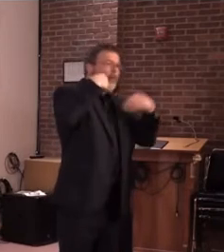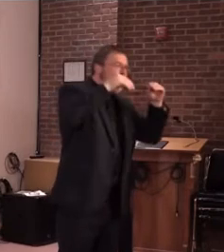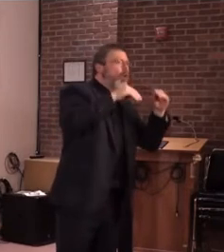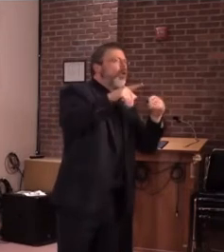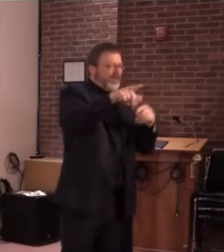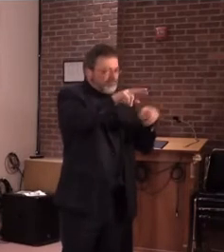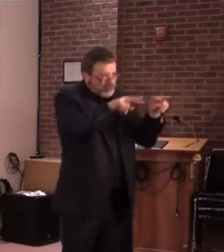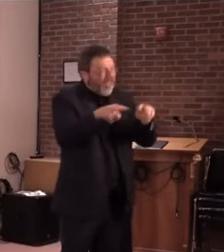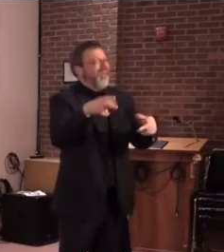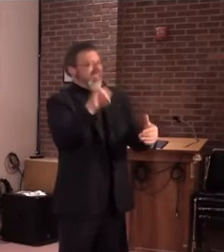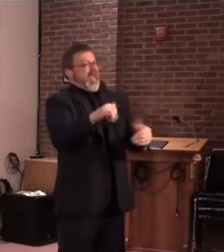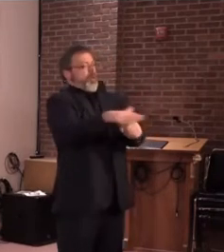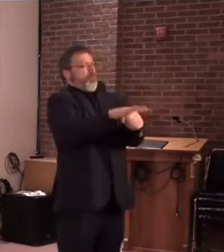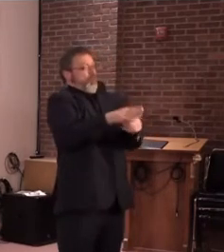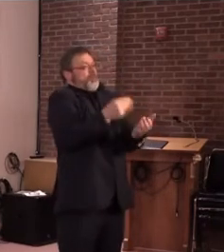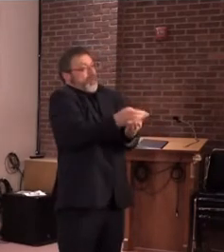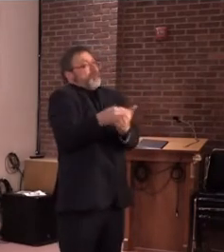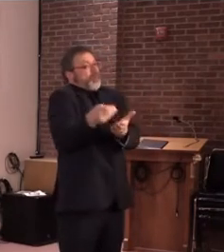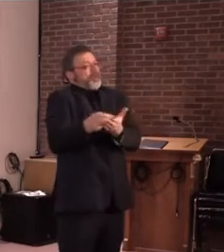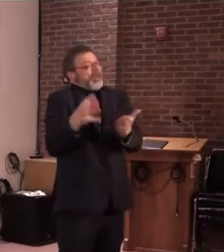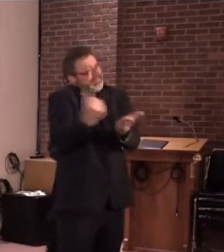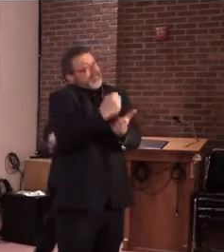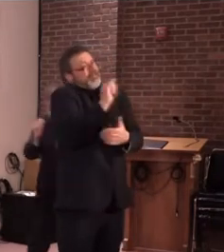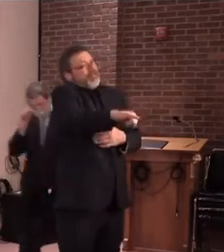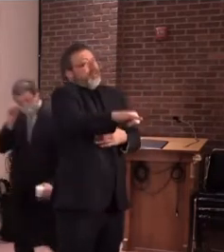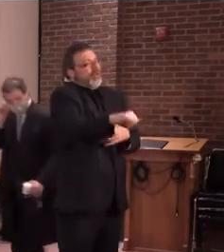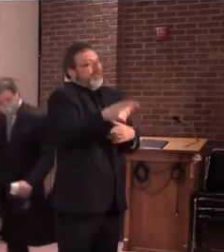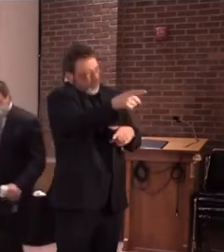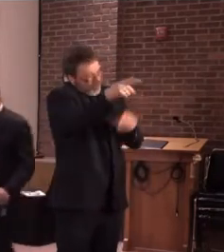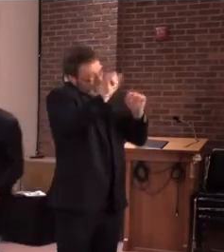farms themselves. Secretary Tibbetts.